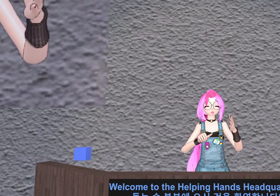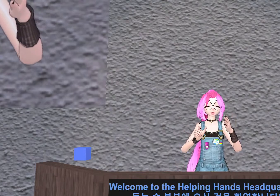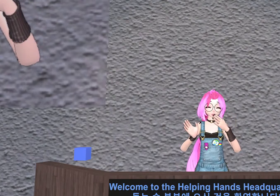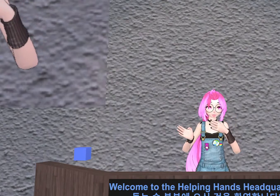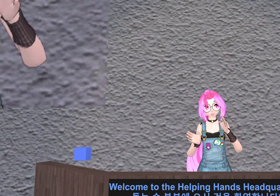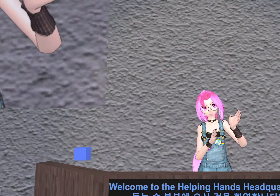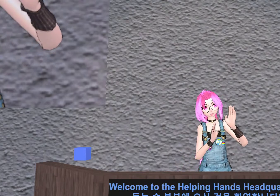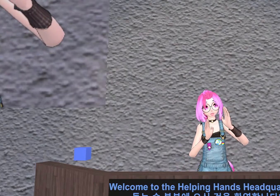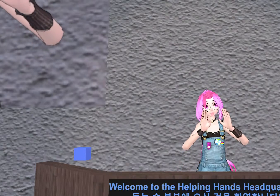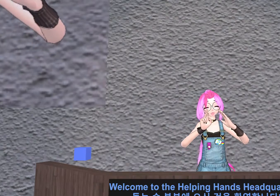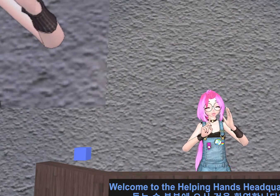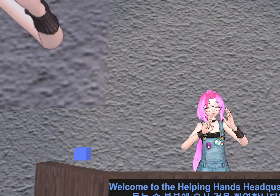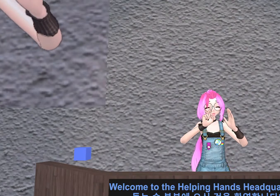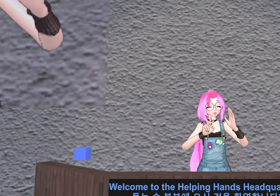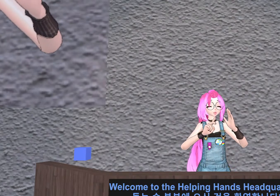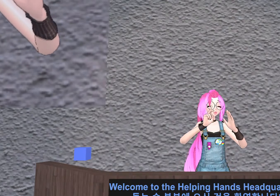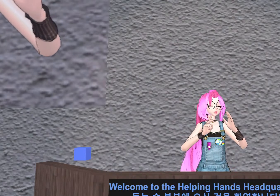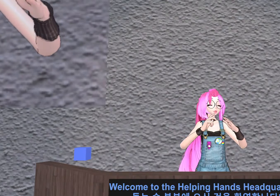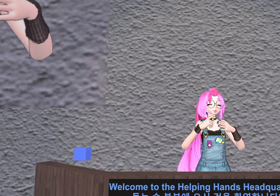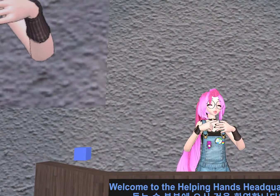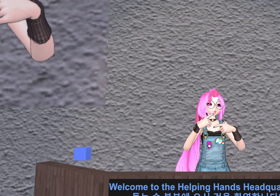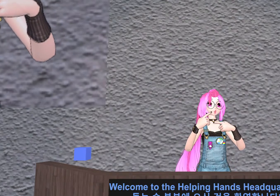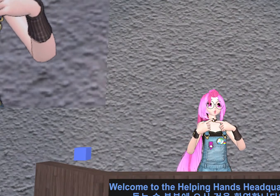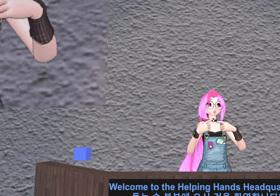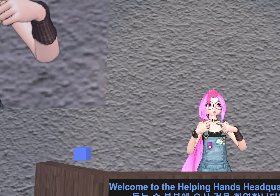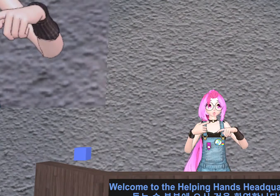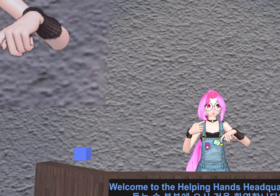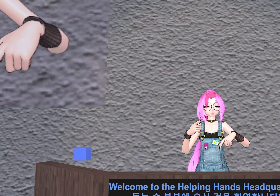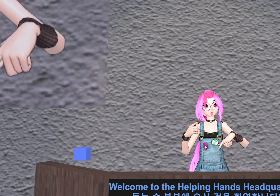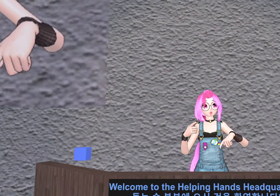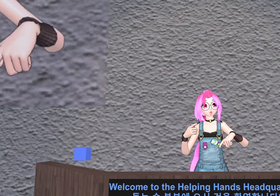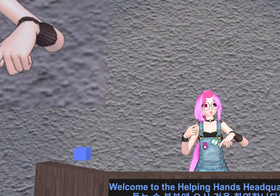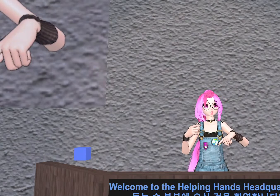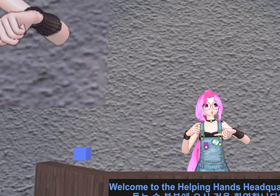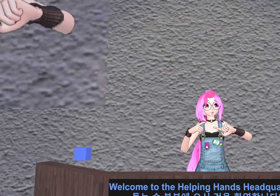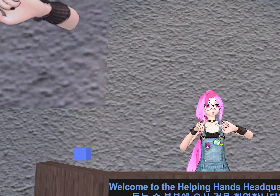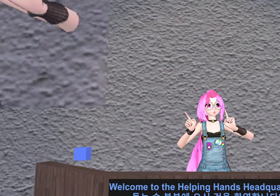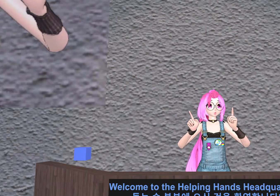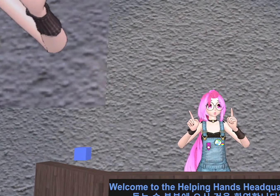of my surgery, I was planning to record a video to go over this,